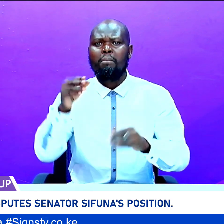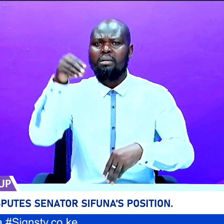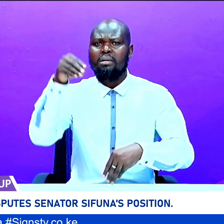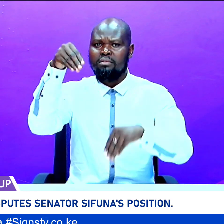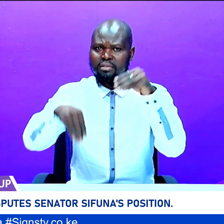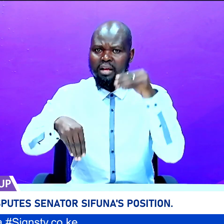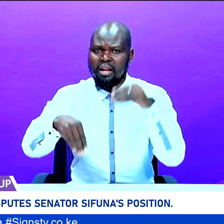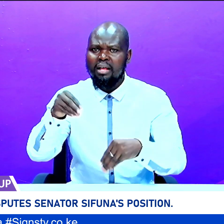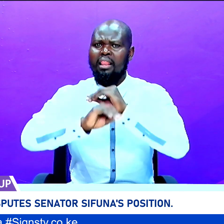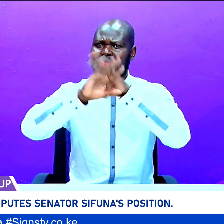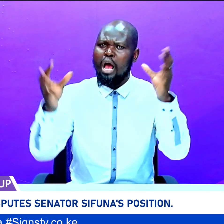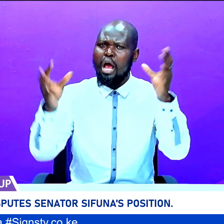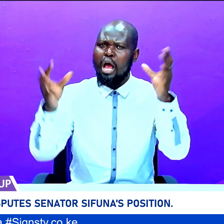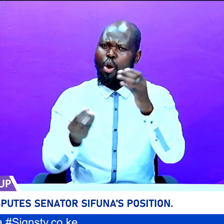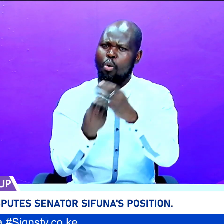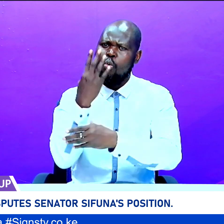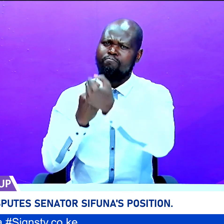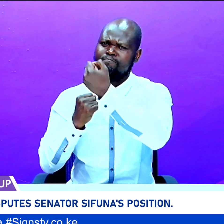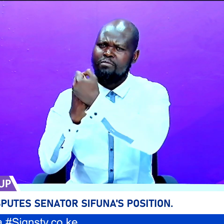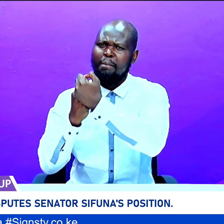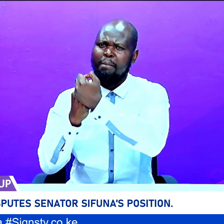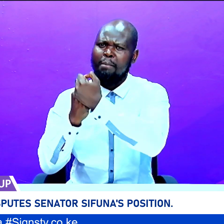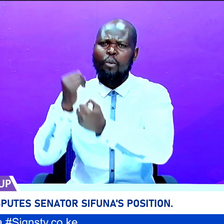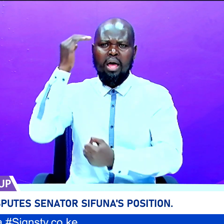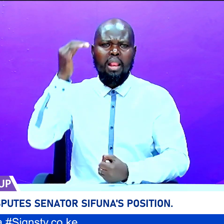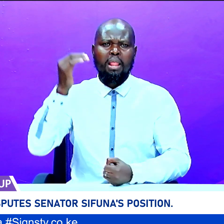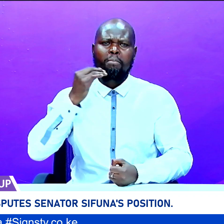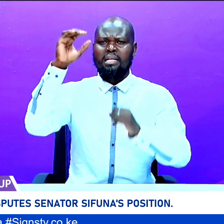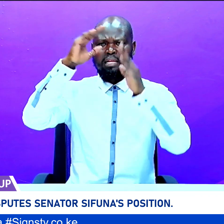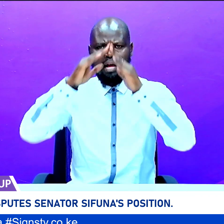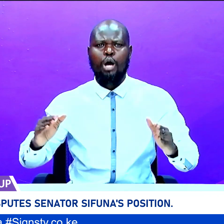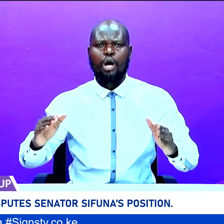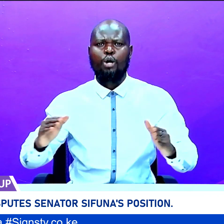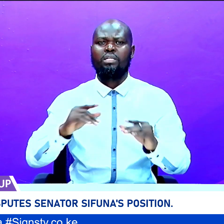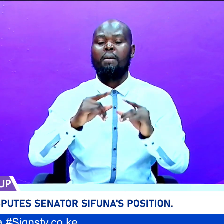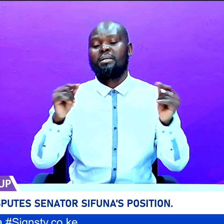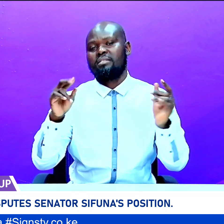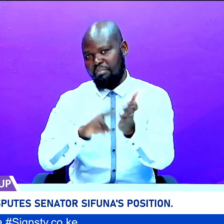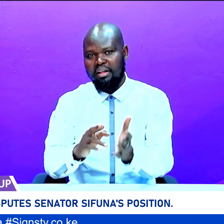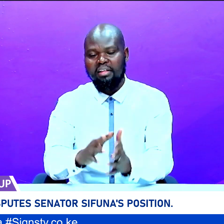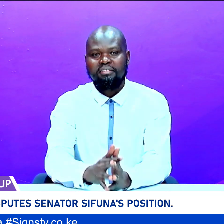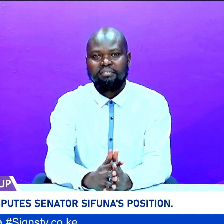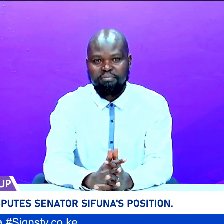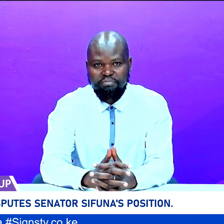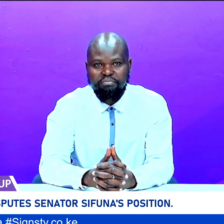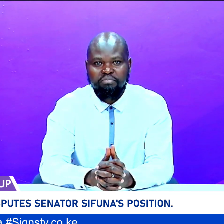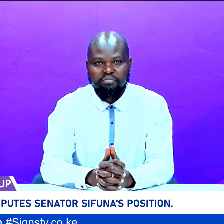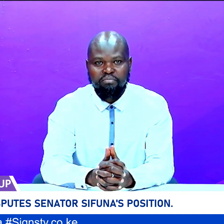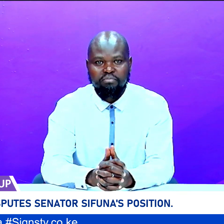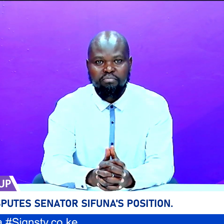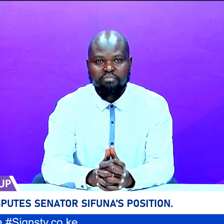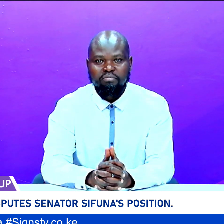signaling growing support of the head of state in the region.